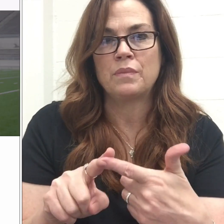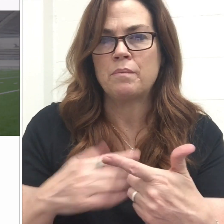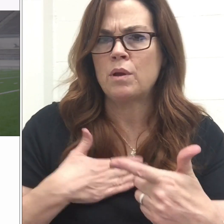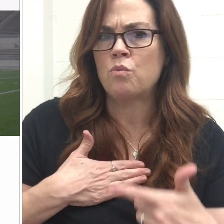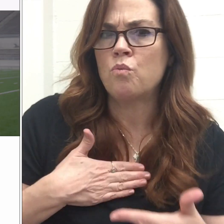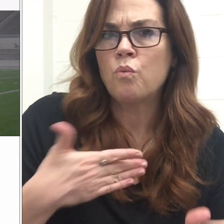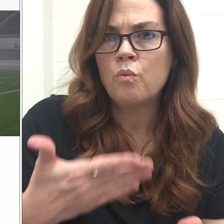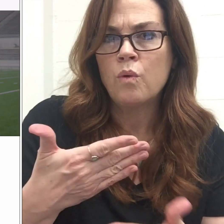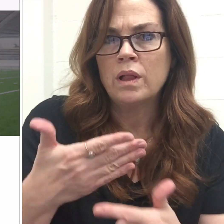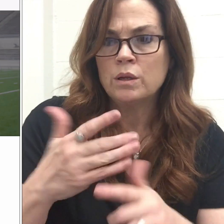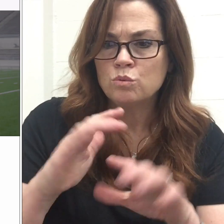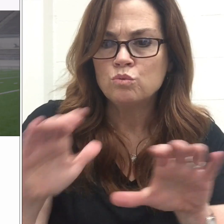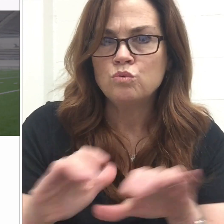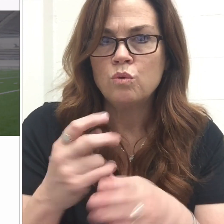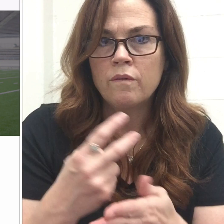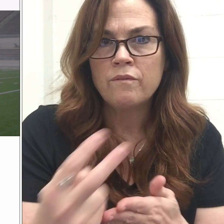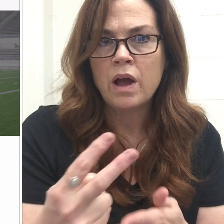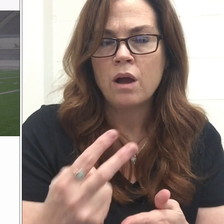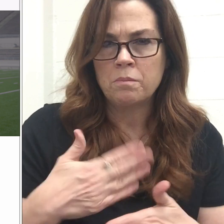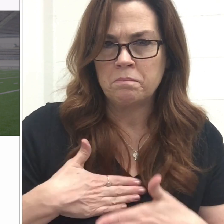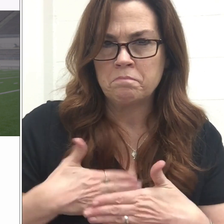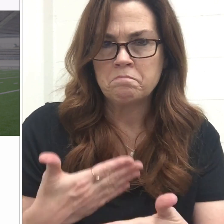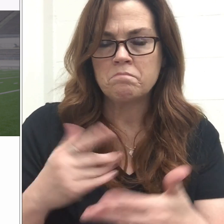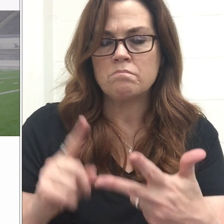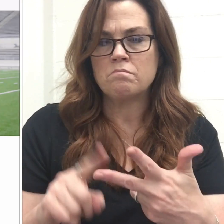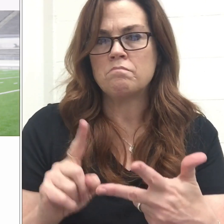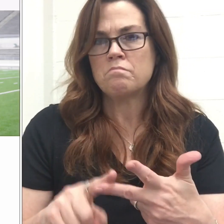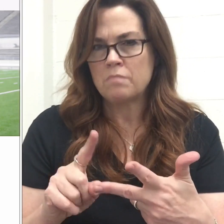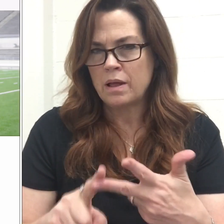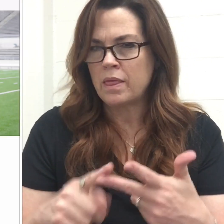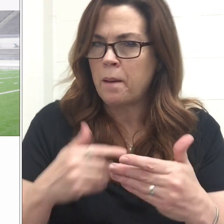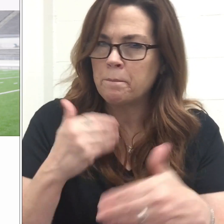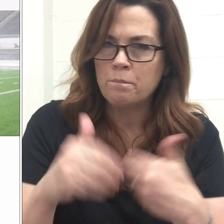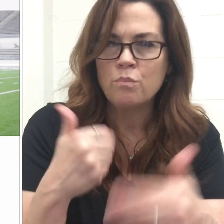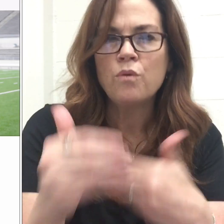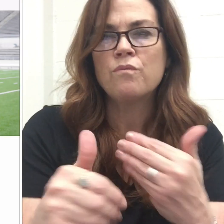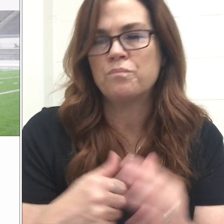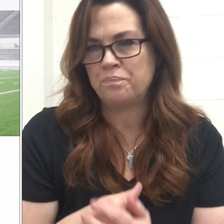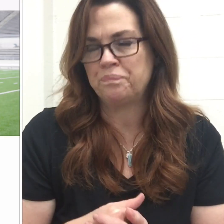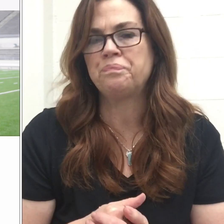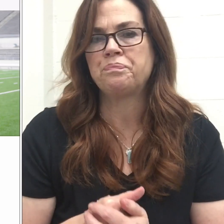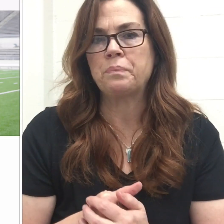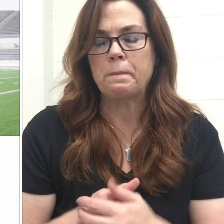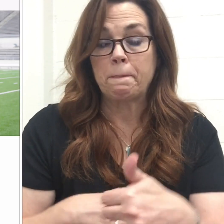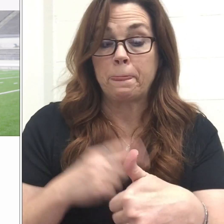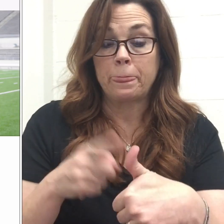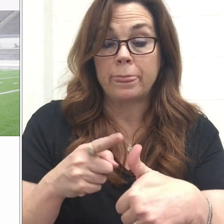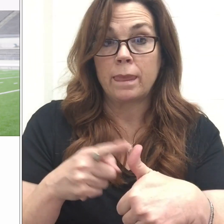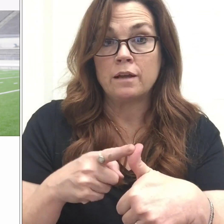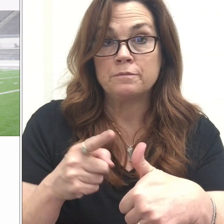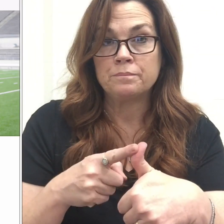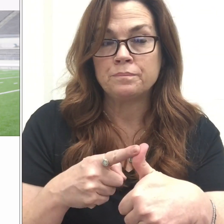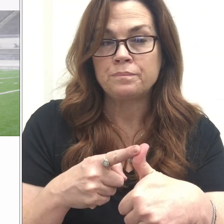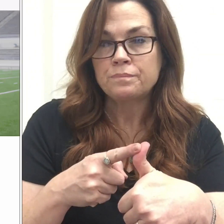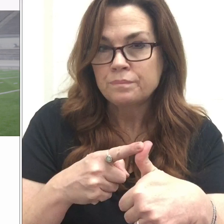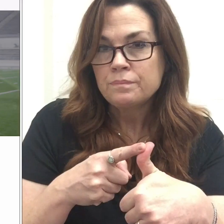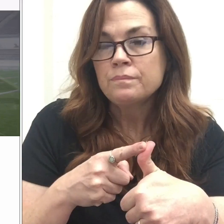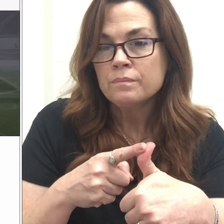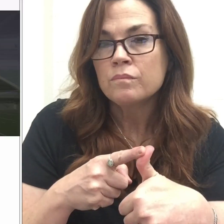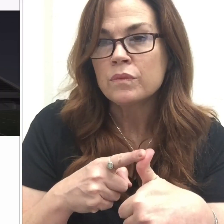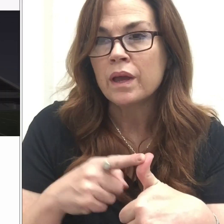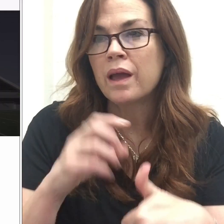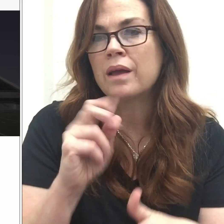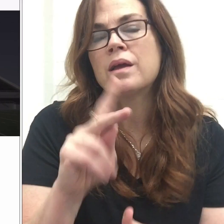willingly, and to fail forward. Let's talk about it. To fail once. Hear this from James